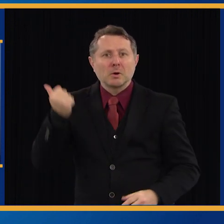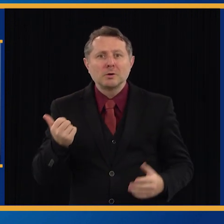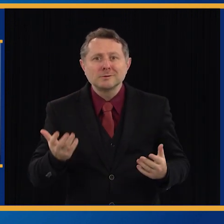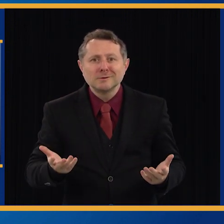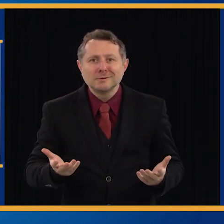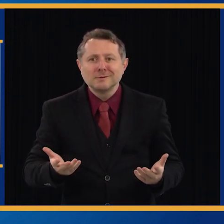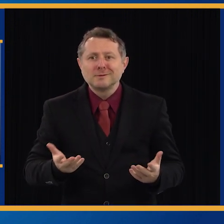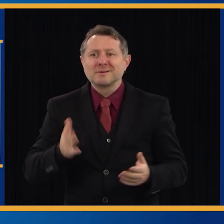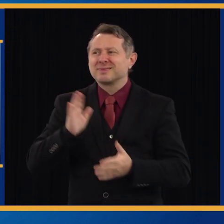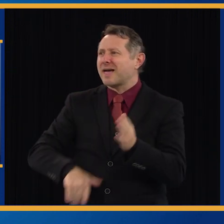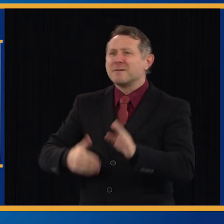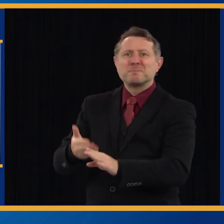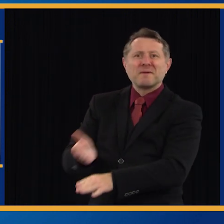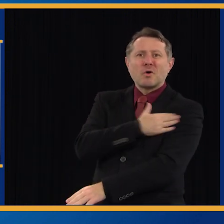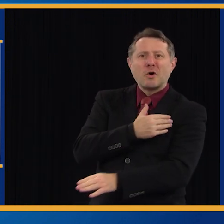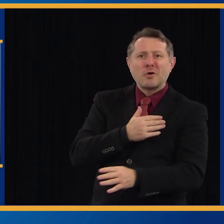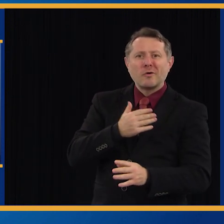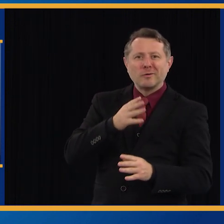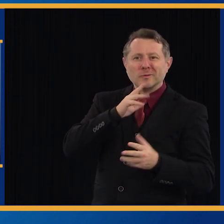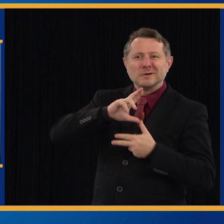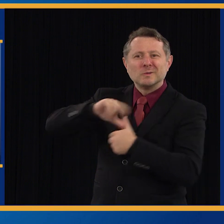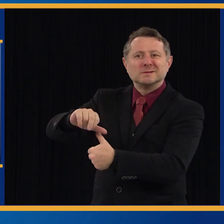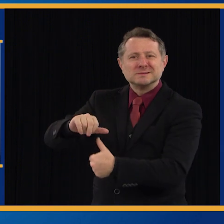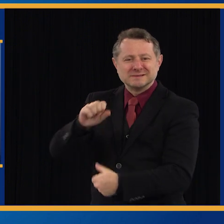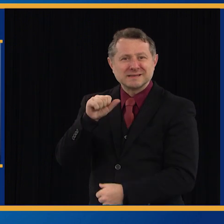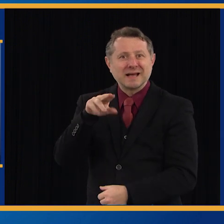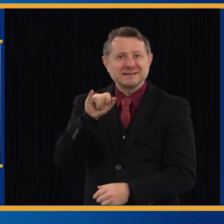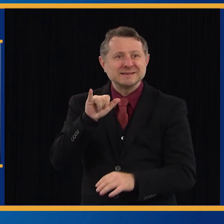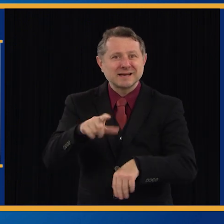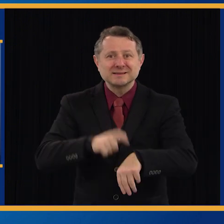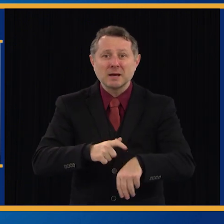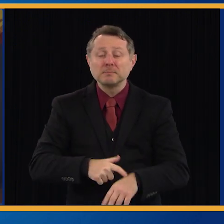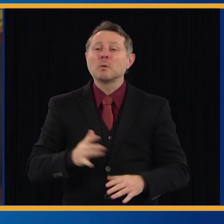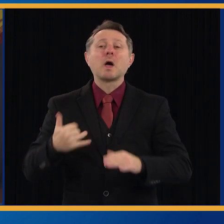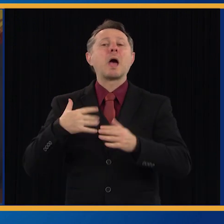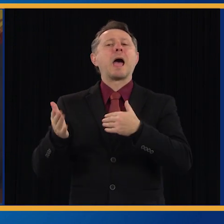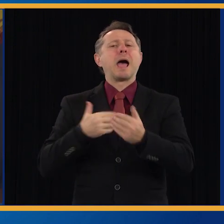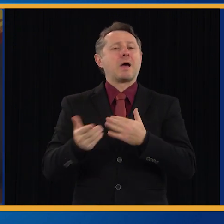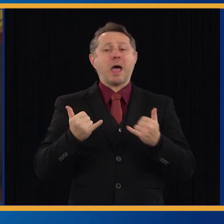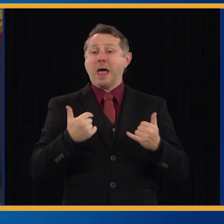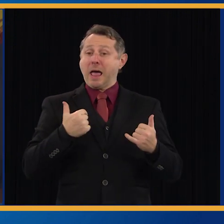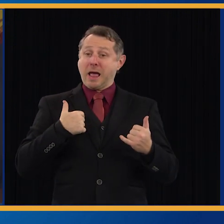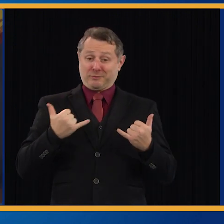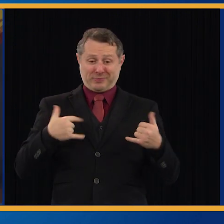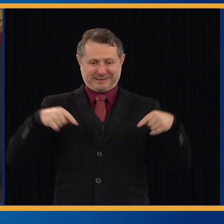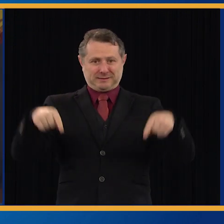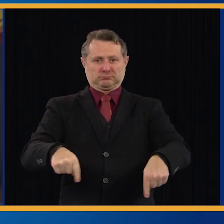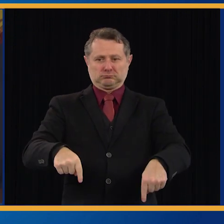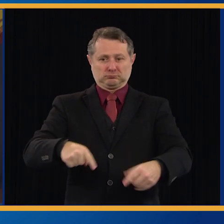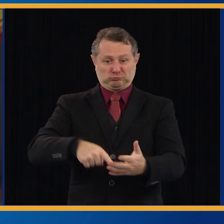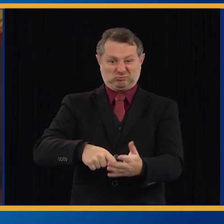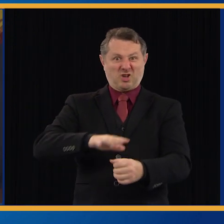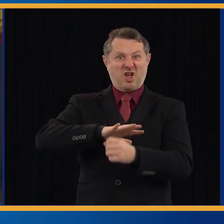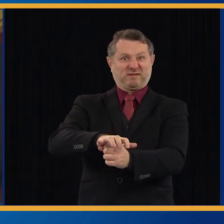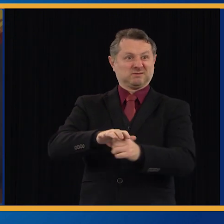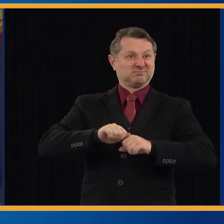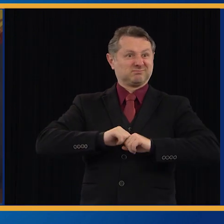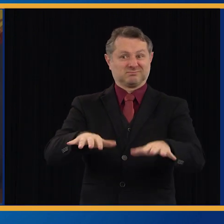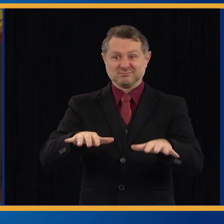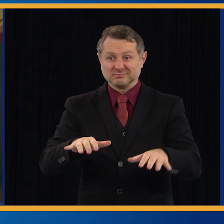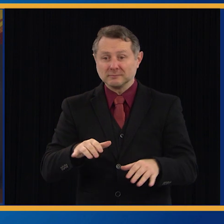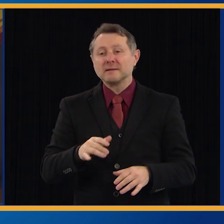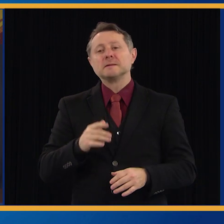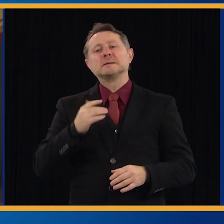through Superstorm Sandy. Okay, how do we use this situation and stop saying